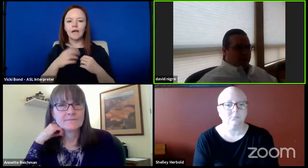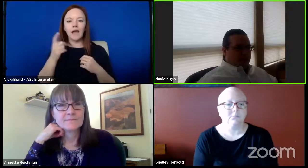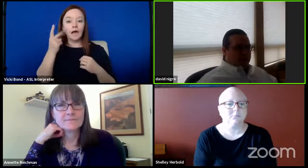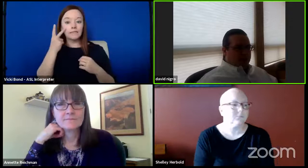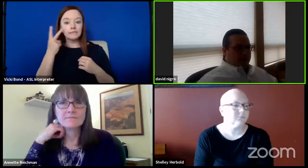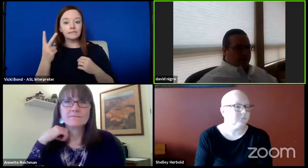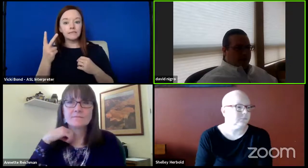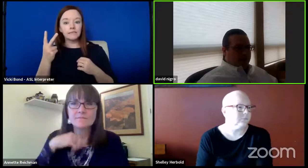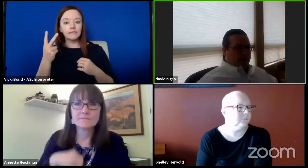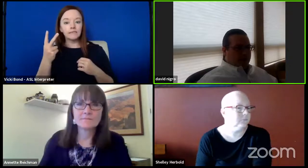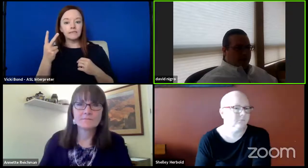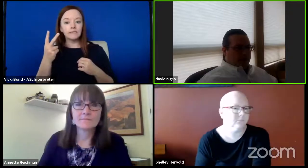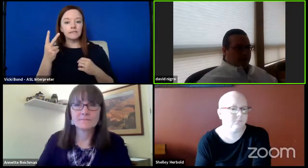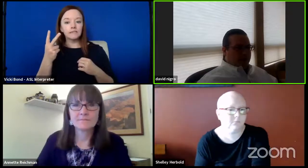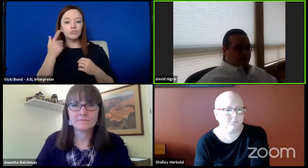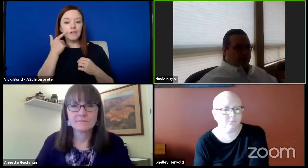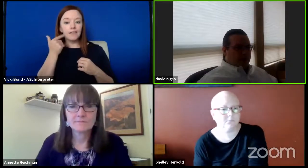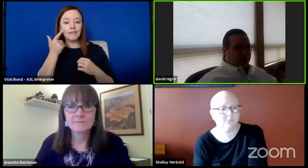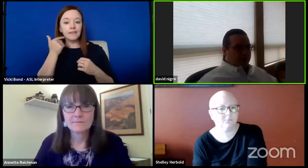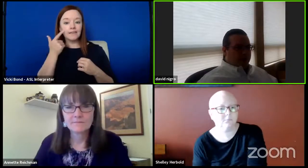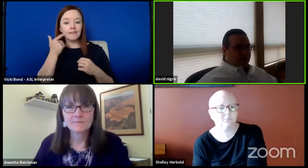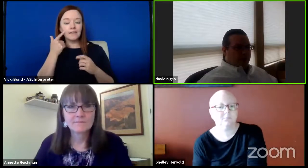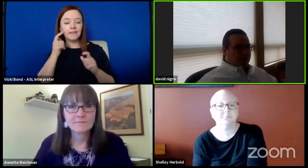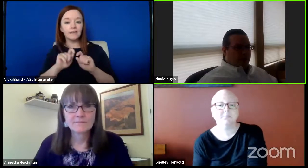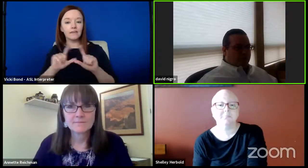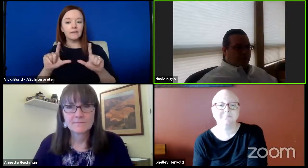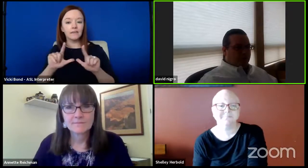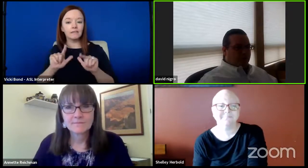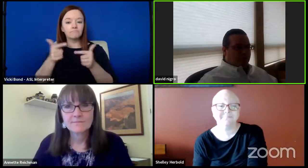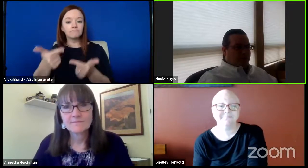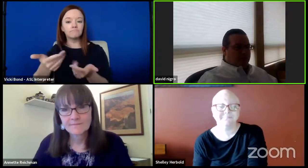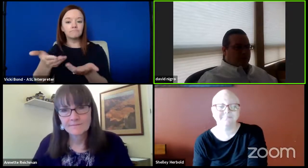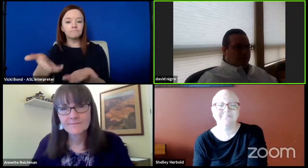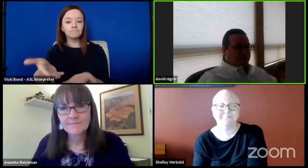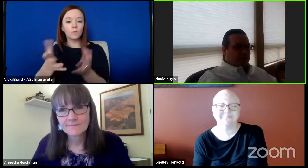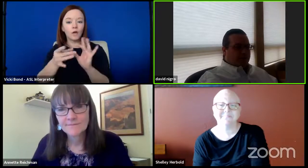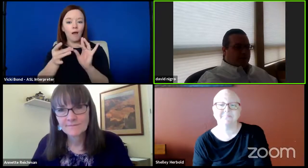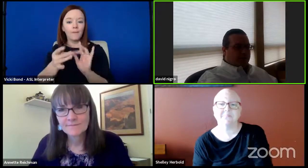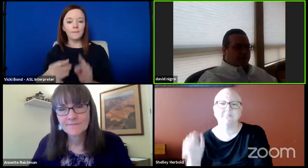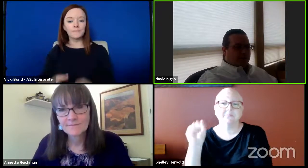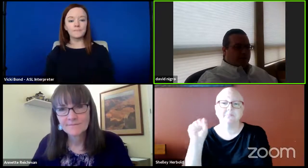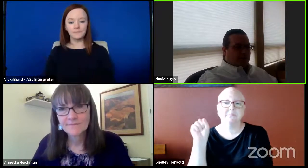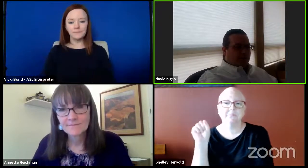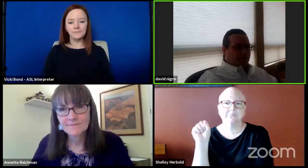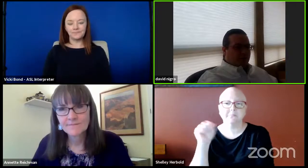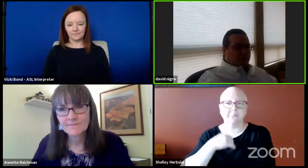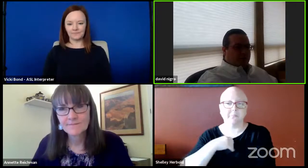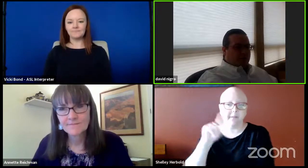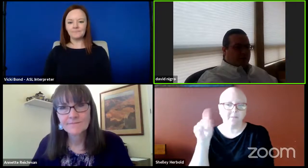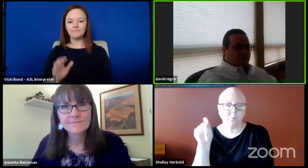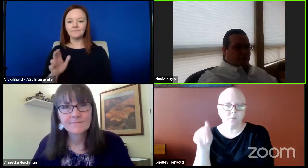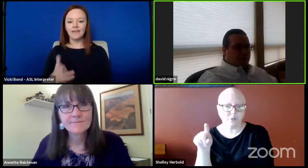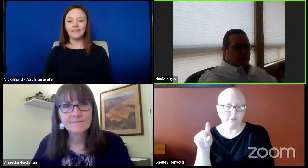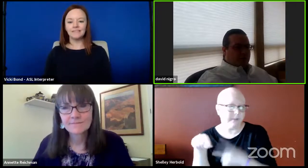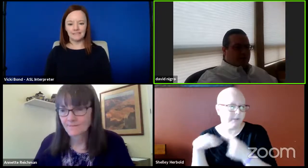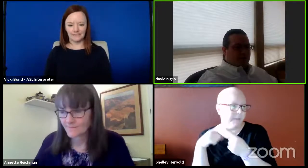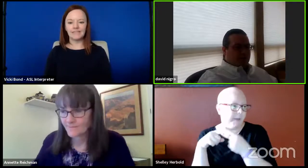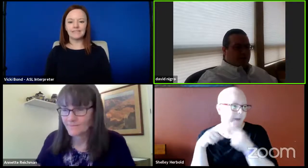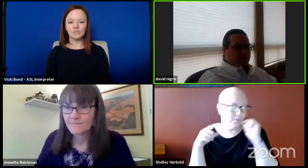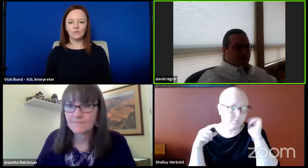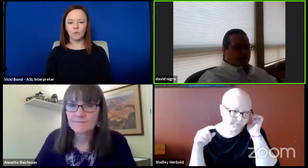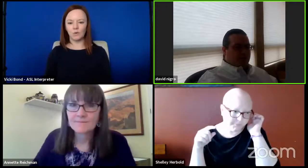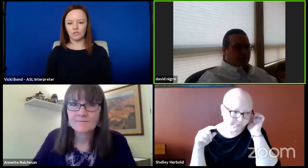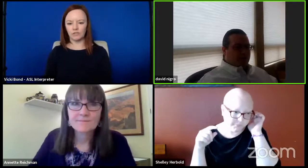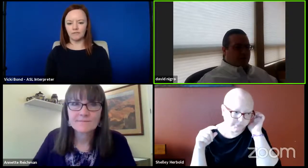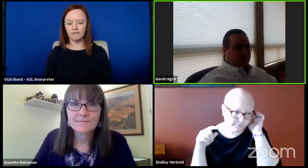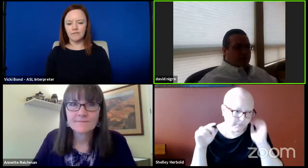see Shelley has opened her video, so Shelley, if you'd like to comment, the floor is yours. Yes,